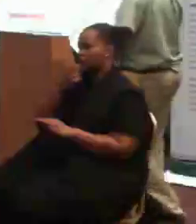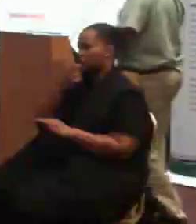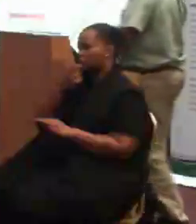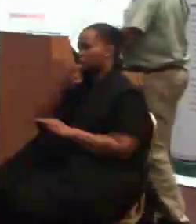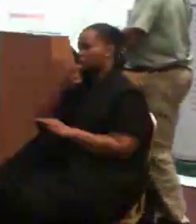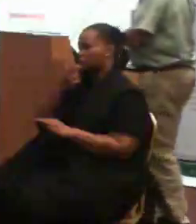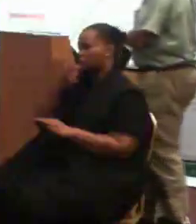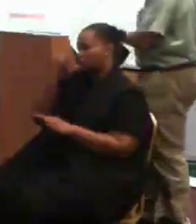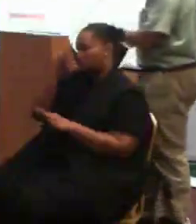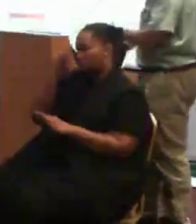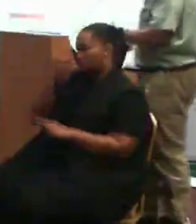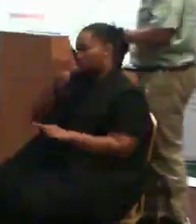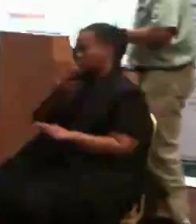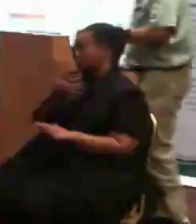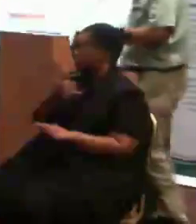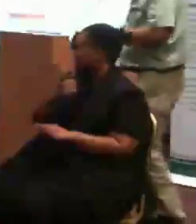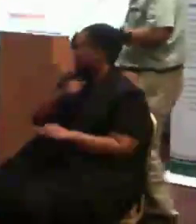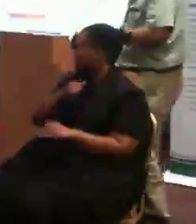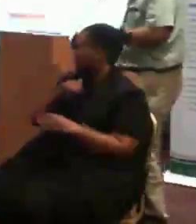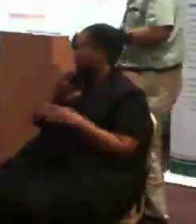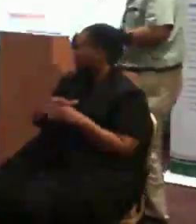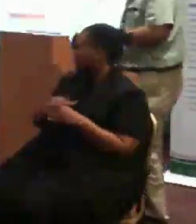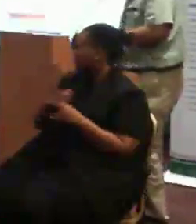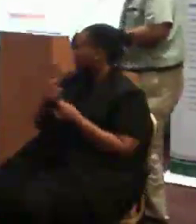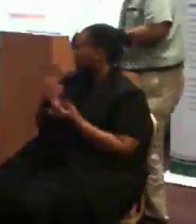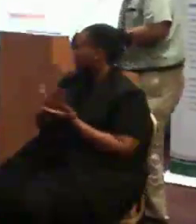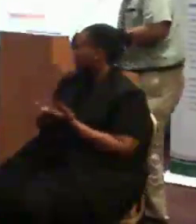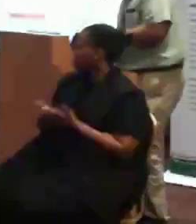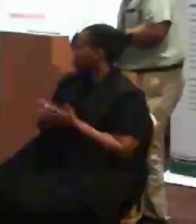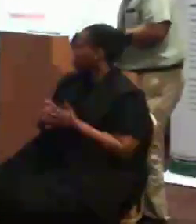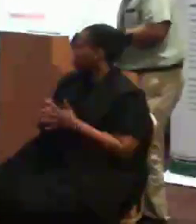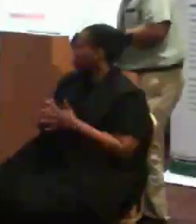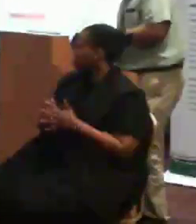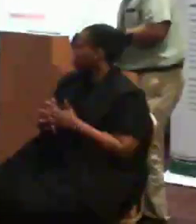for decision available to you. And then just quickly,